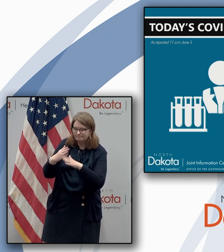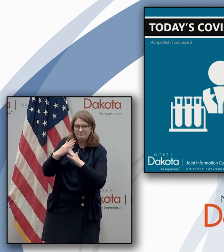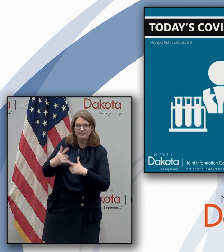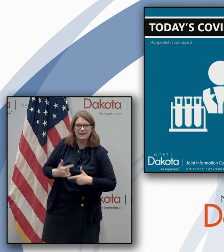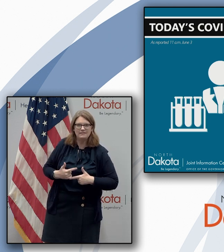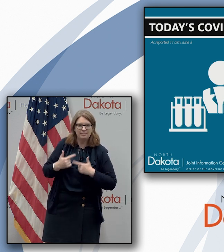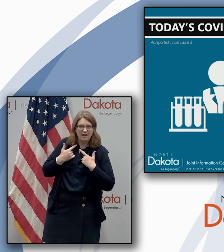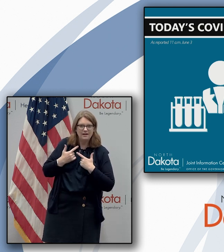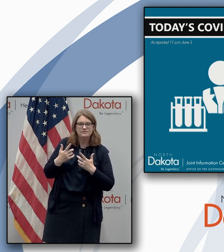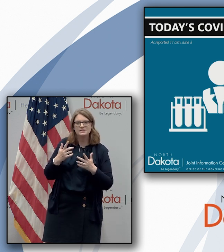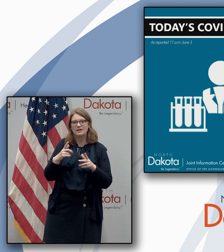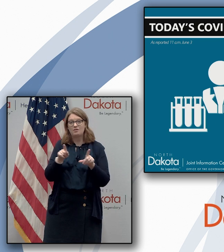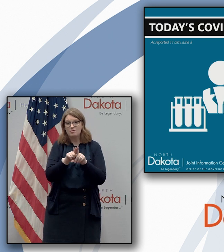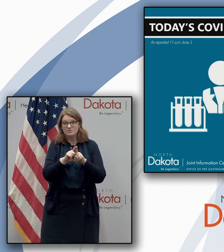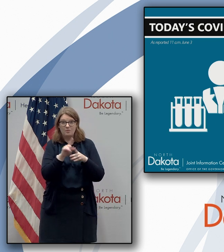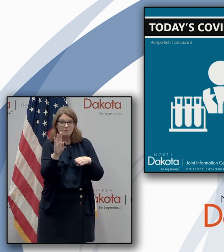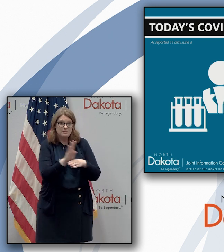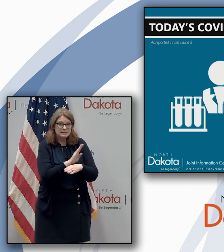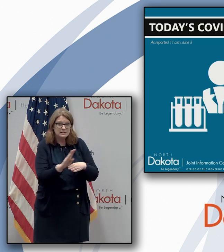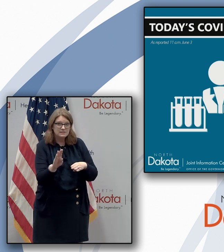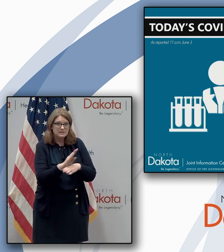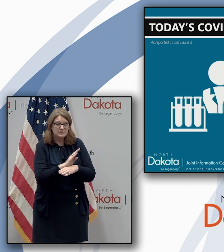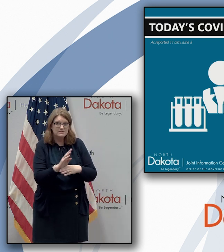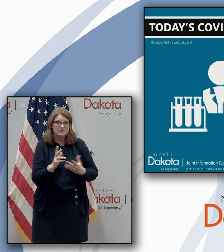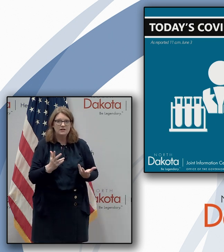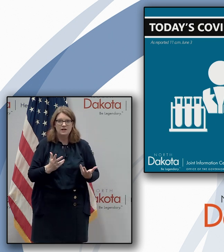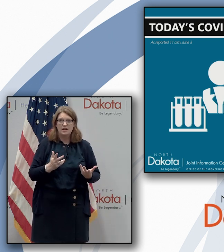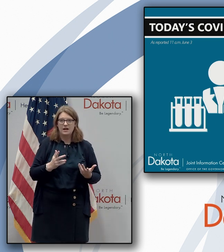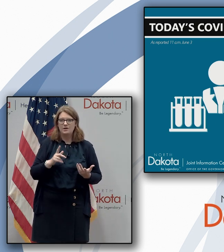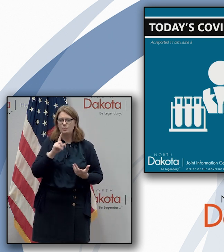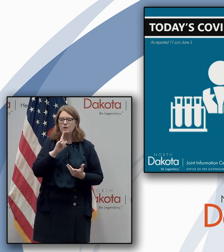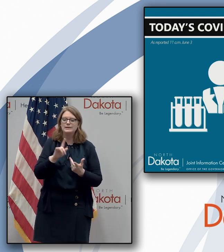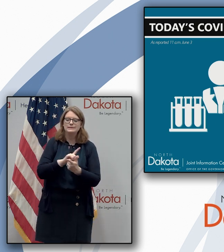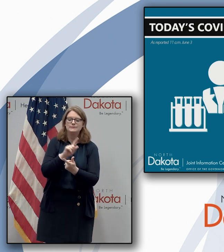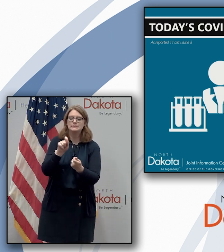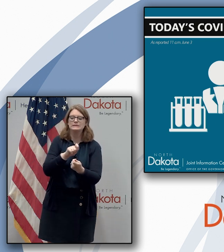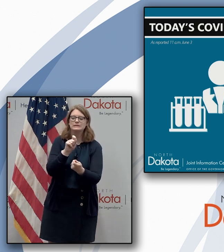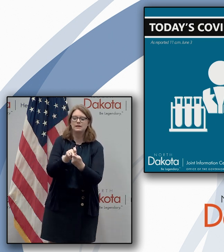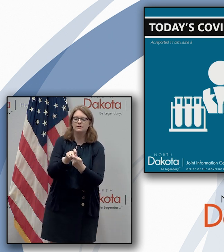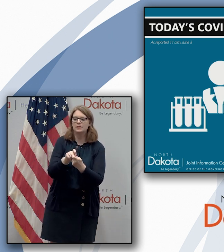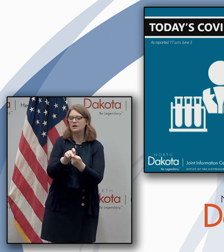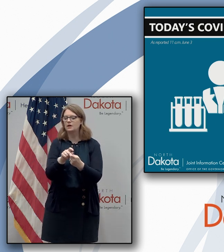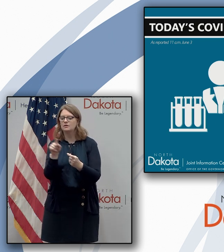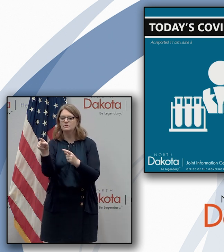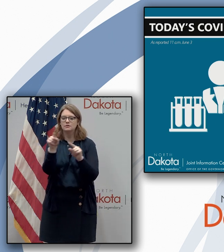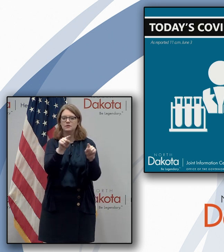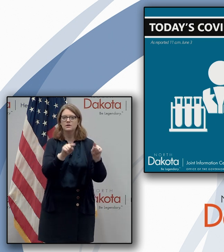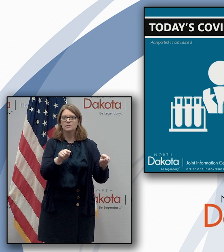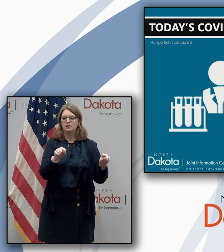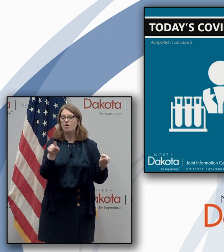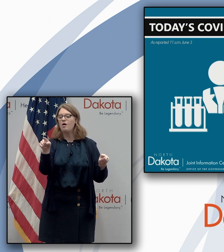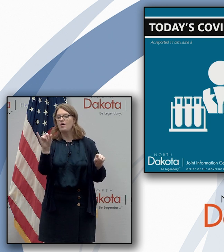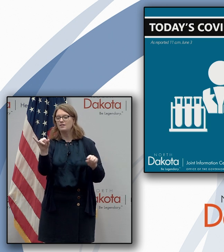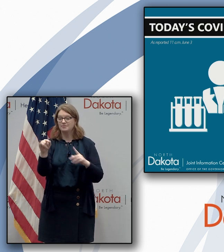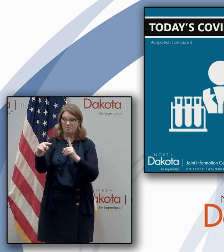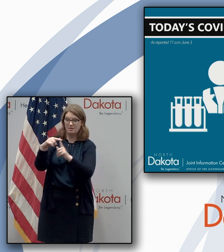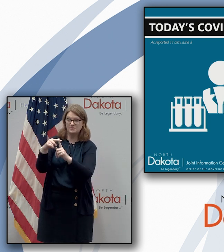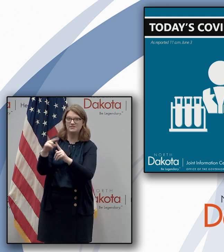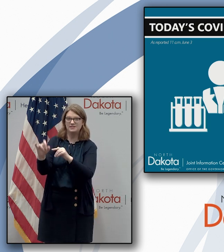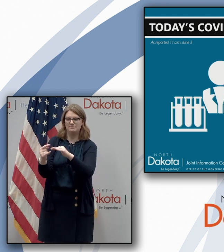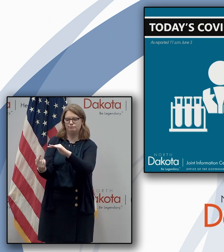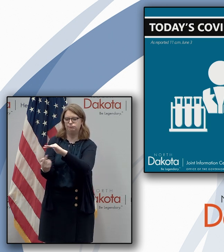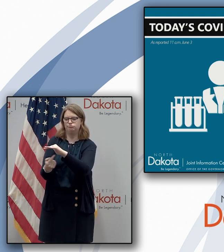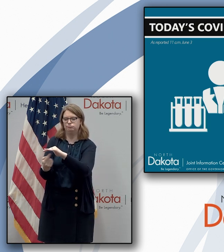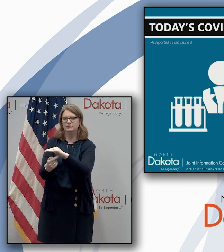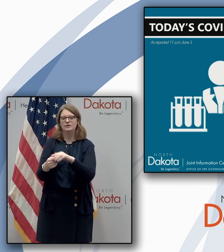and livelihoods. It allows us to be precise on who needs to stay isolated to prevent the spread, and who